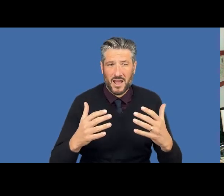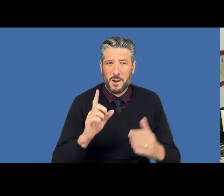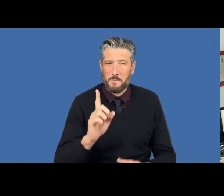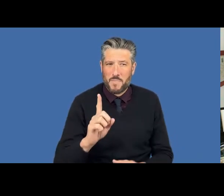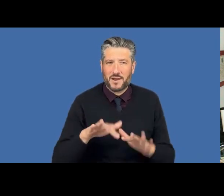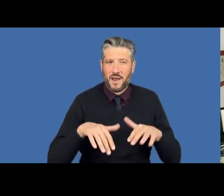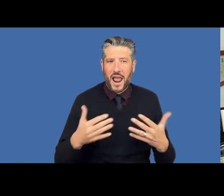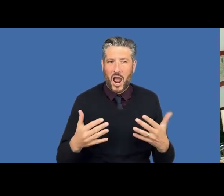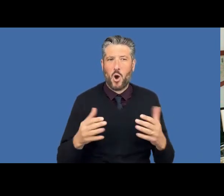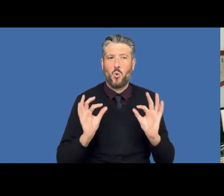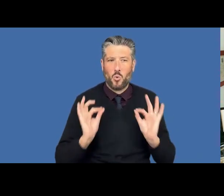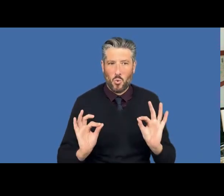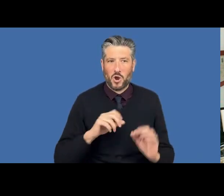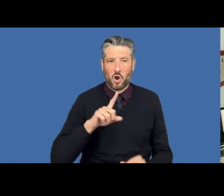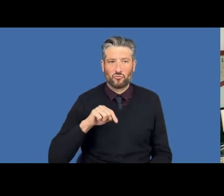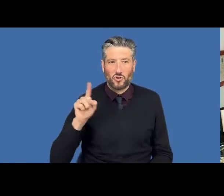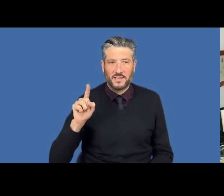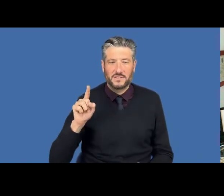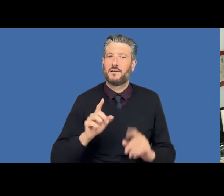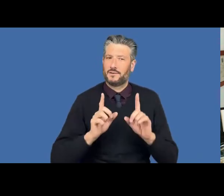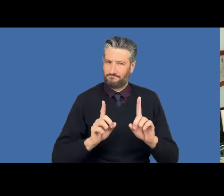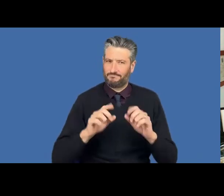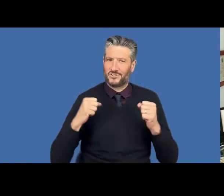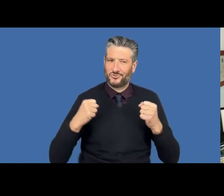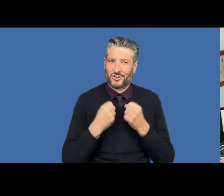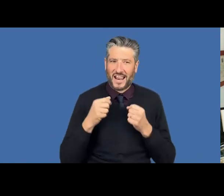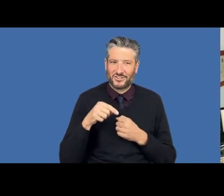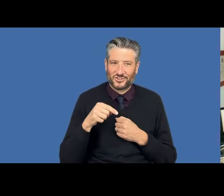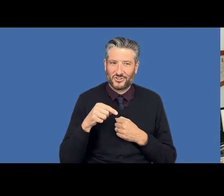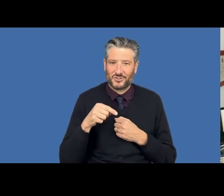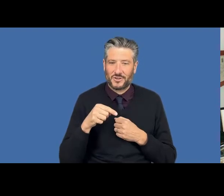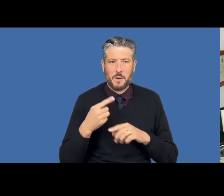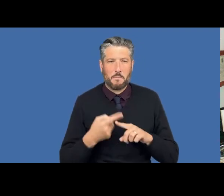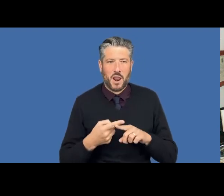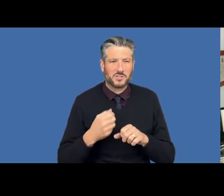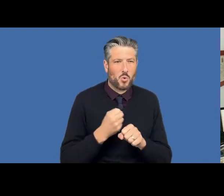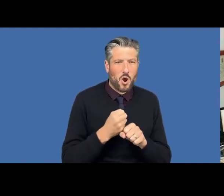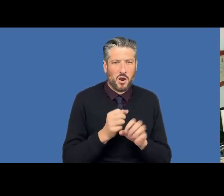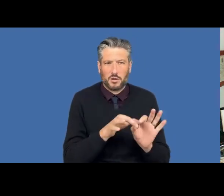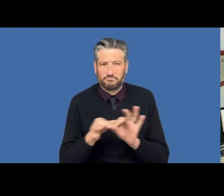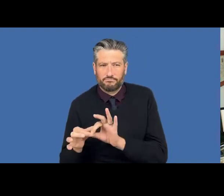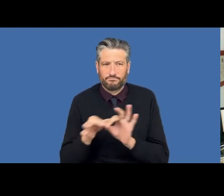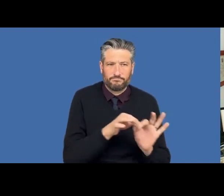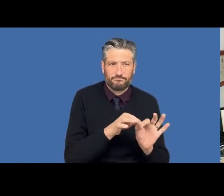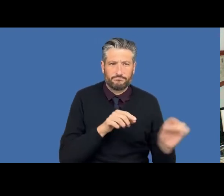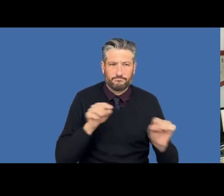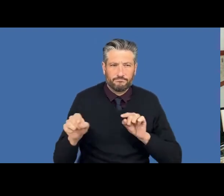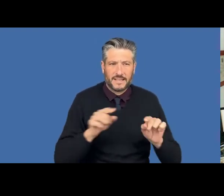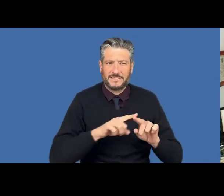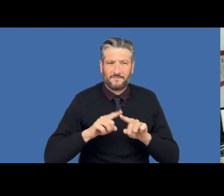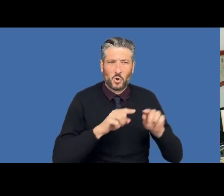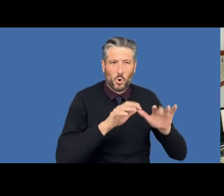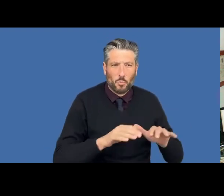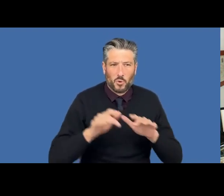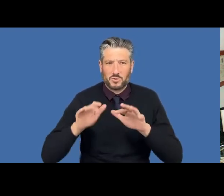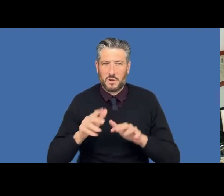that interoperability right, and also we need to be mindful that actually whilst we have these guidelines,